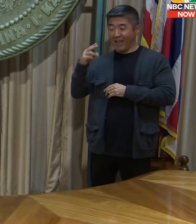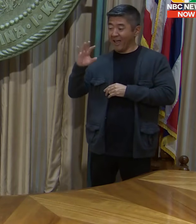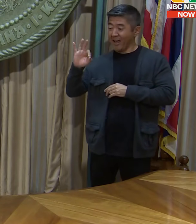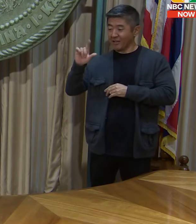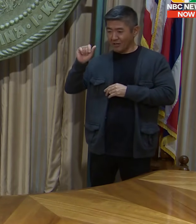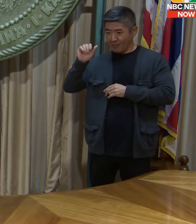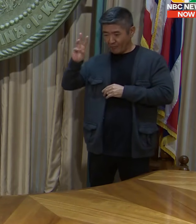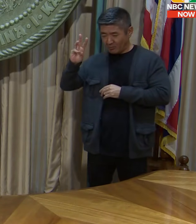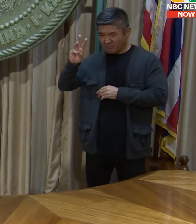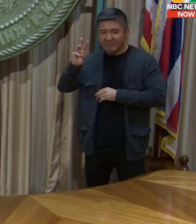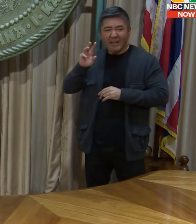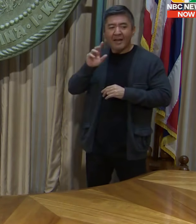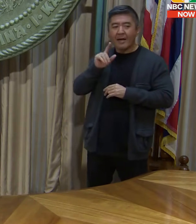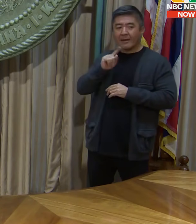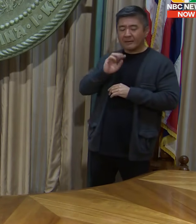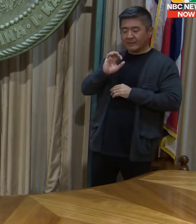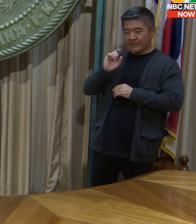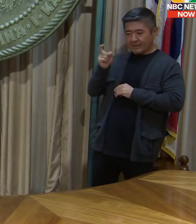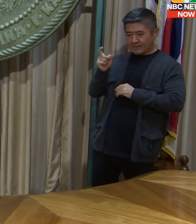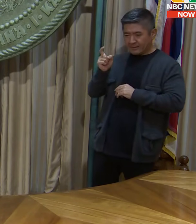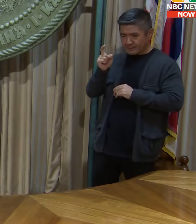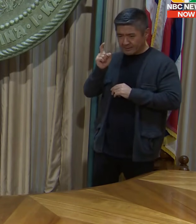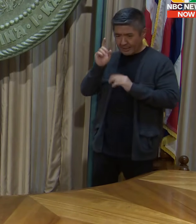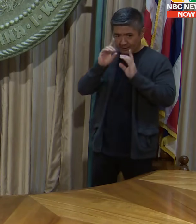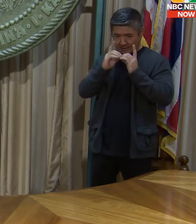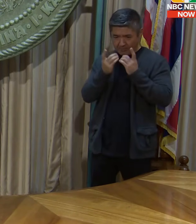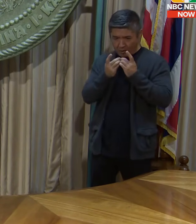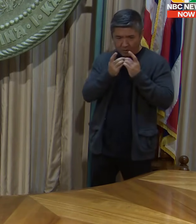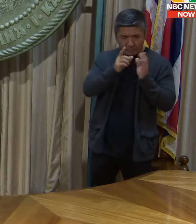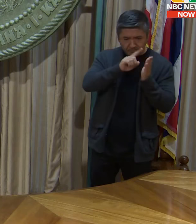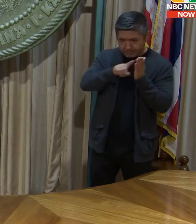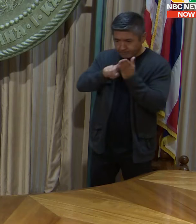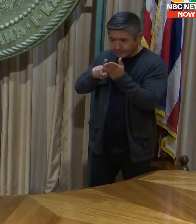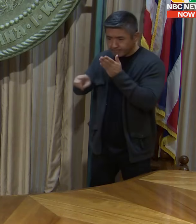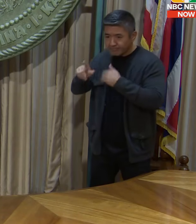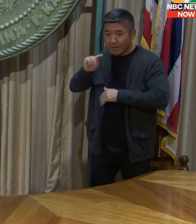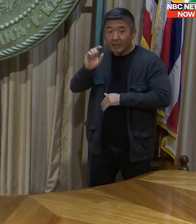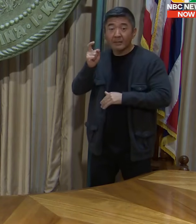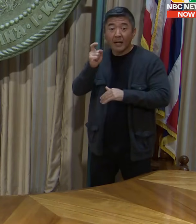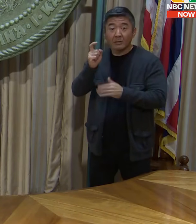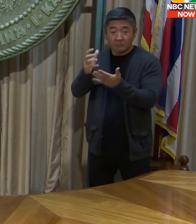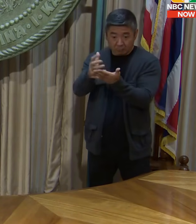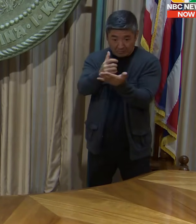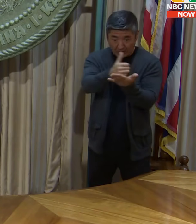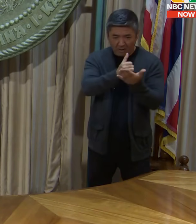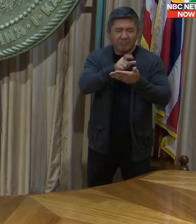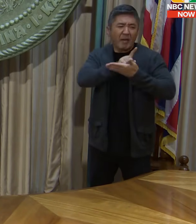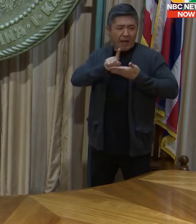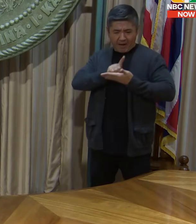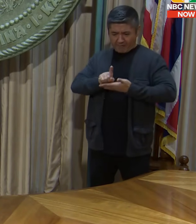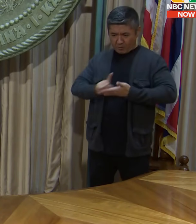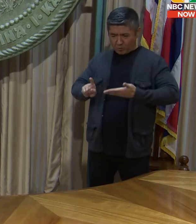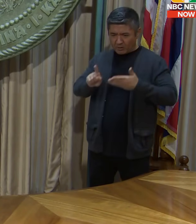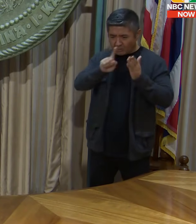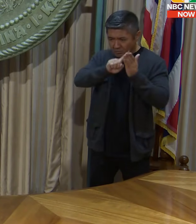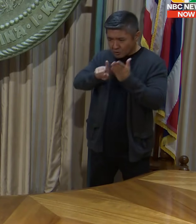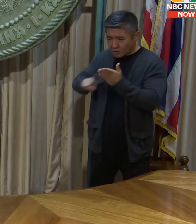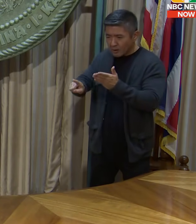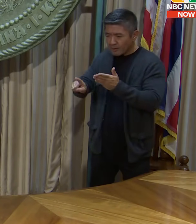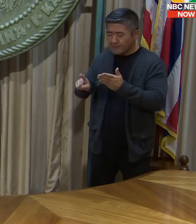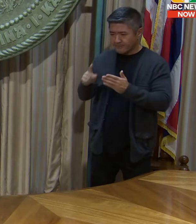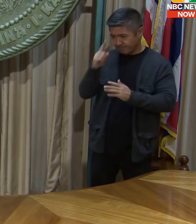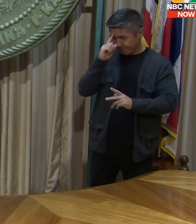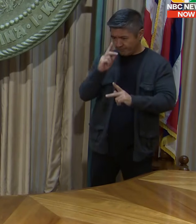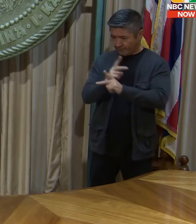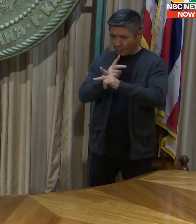department has been monitoring tax collections on a weekly basis. We've been developing scenarios